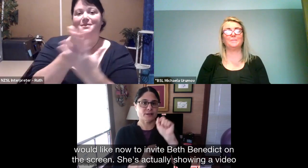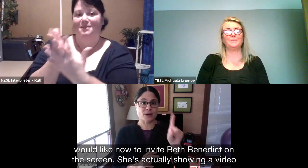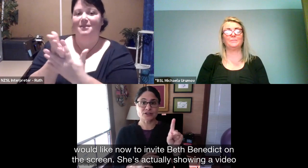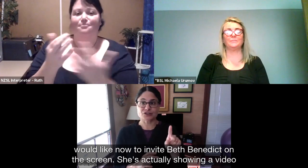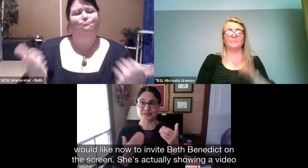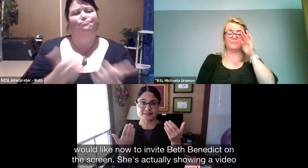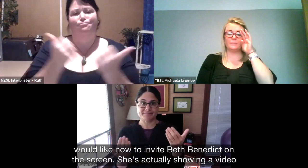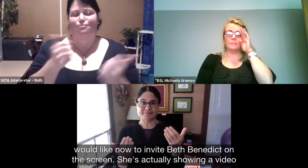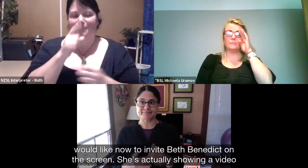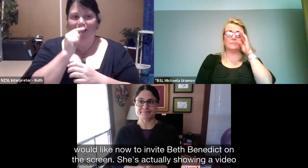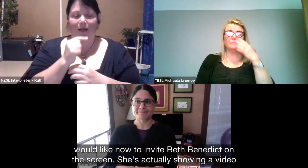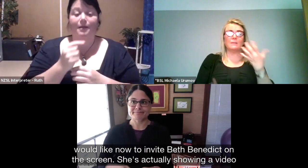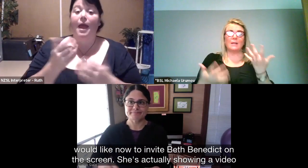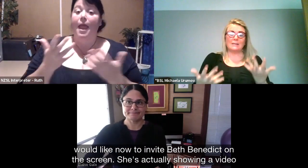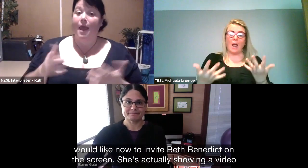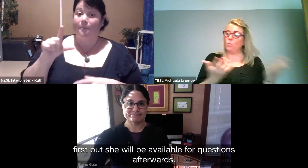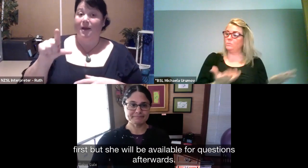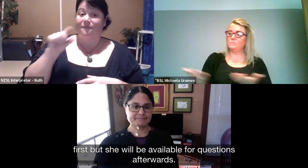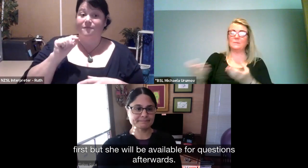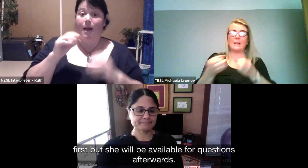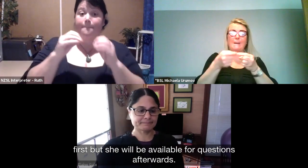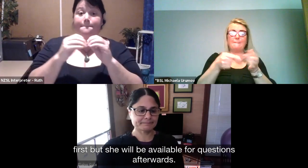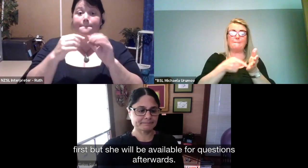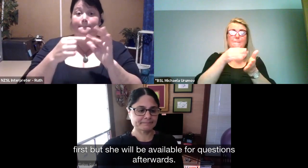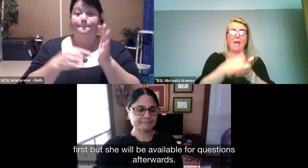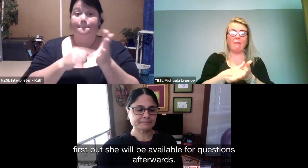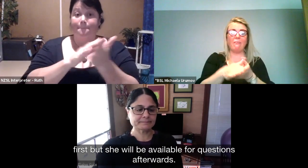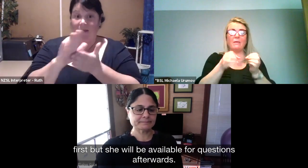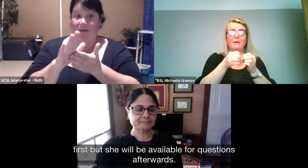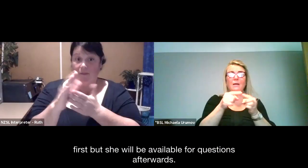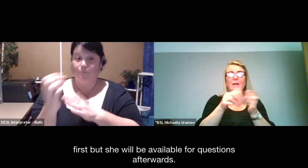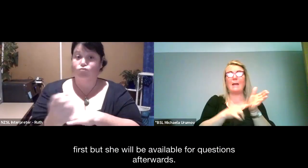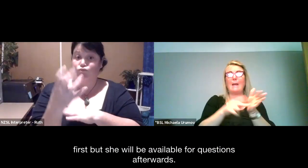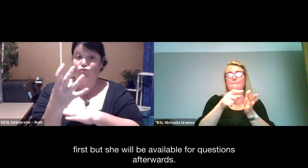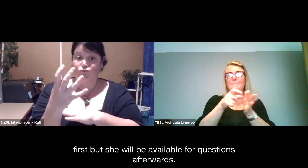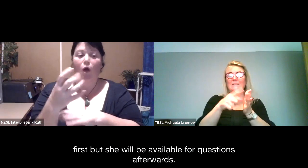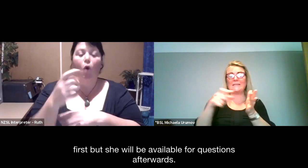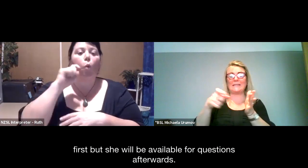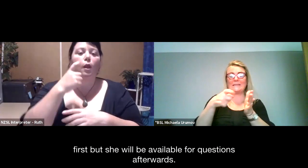Benedict on the screen. She's actually showing a video first, but she will be available for questions afterwards.